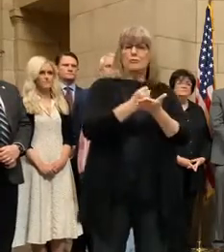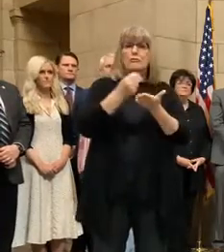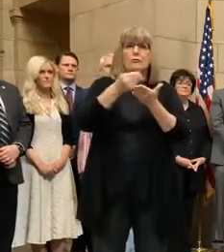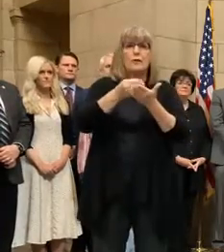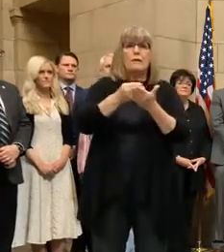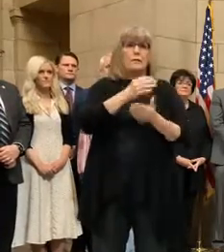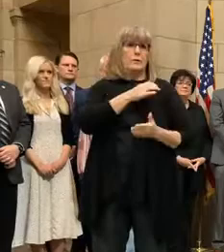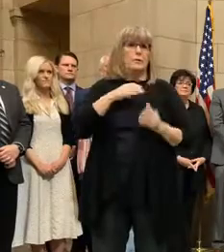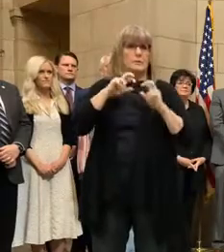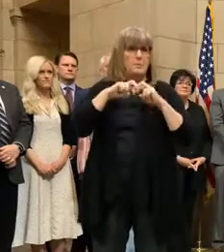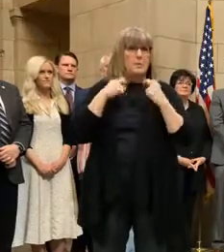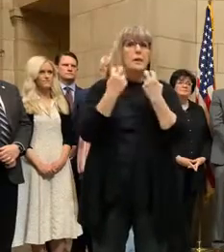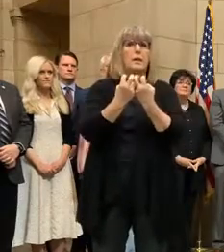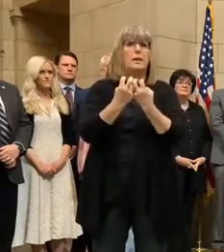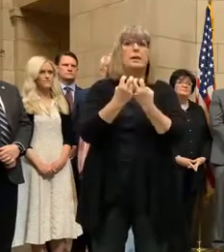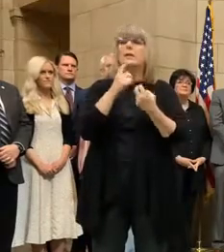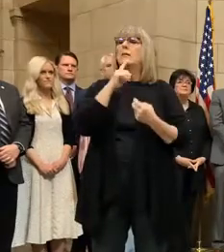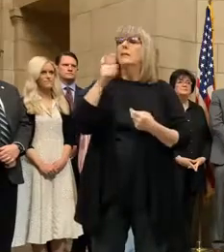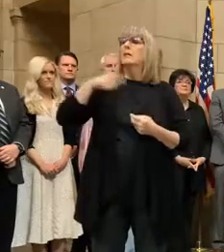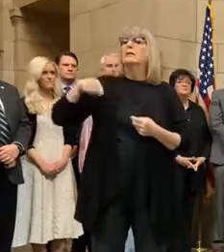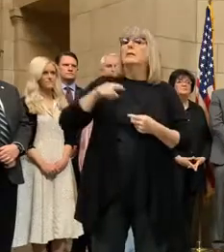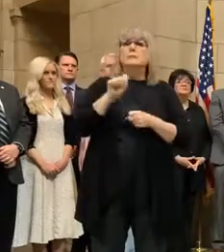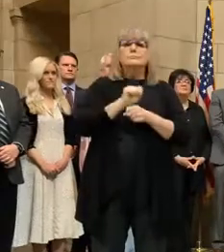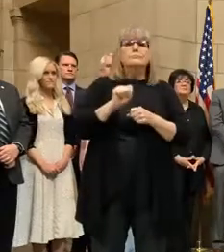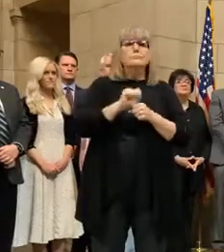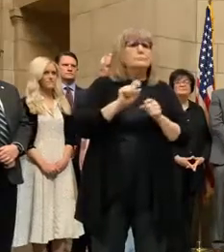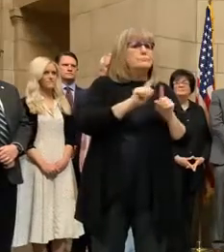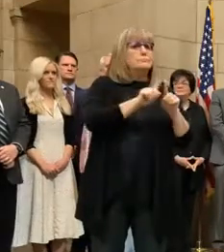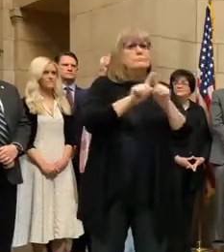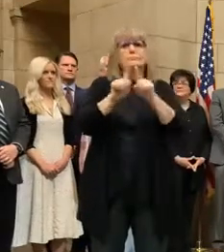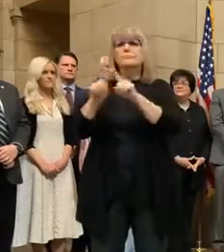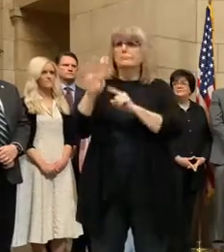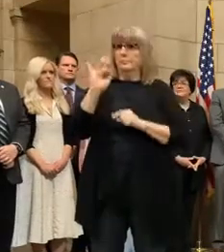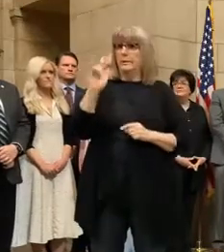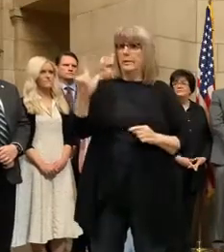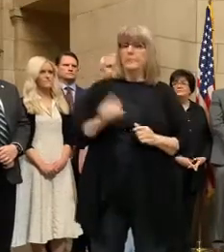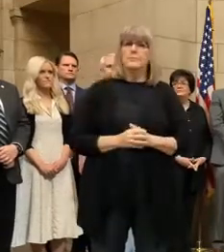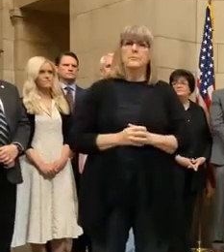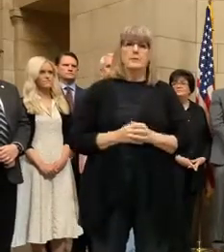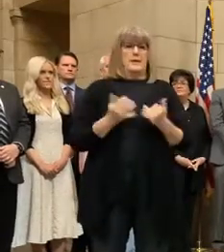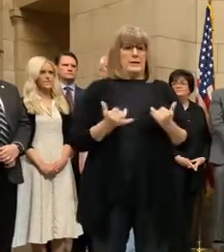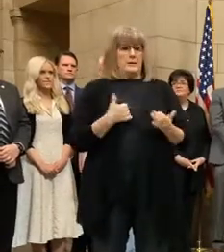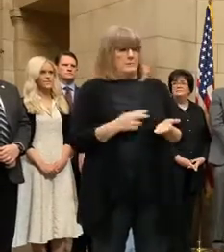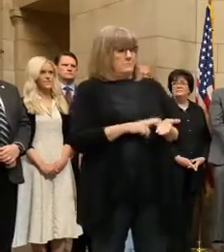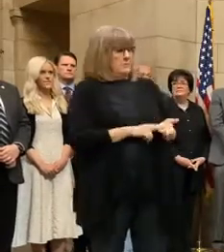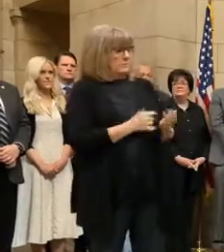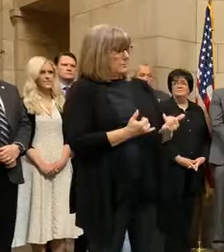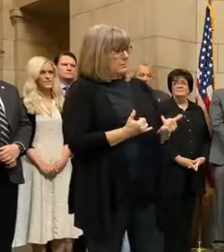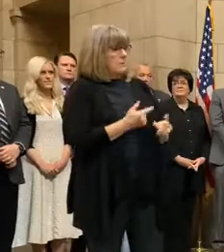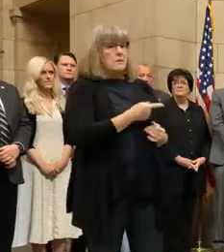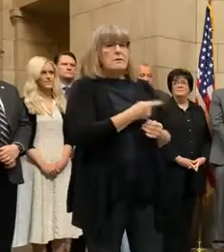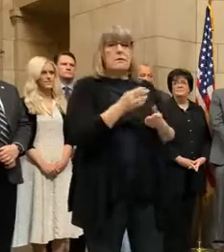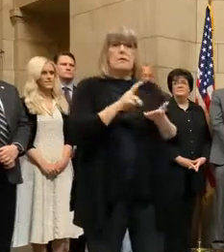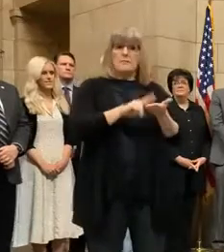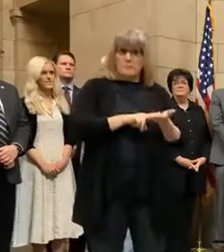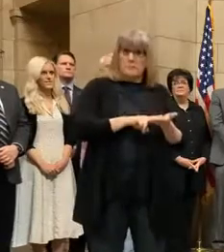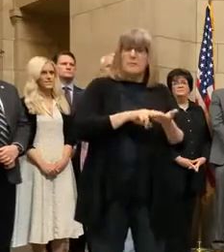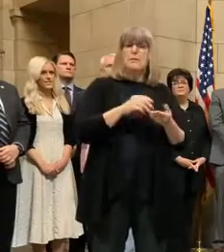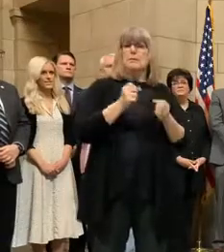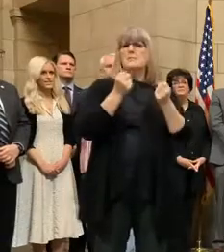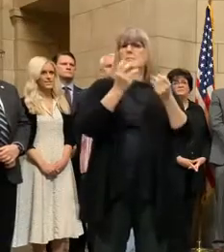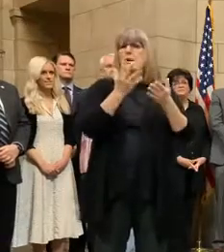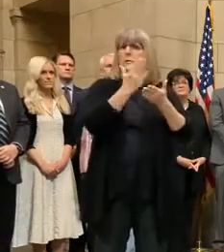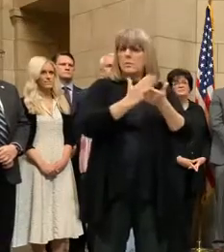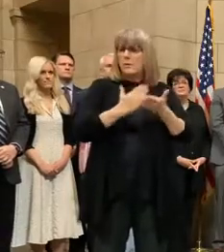Committee who put forward these variety of bills. And again, this bill I'm signing here today has many